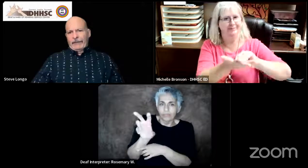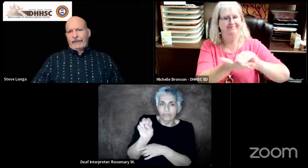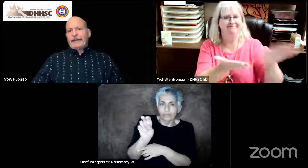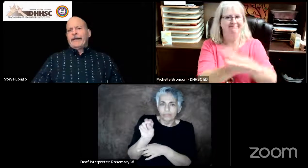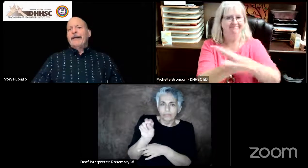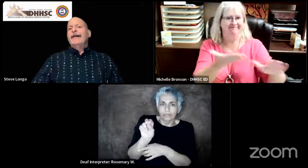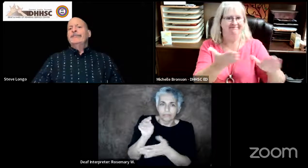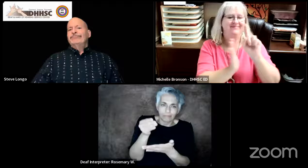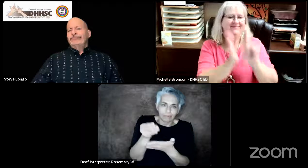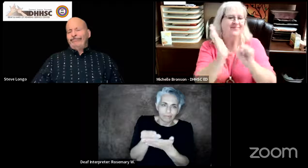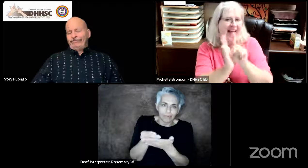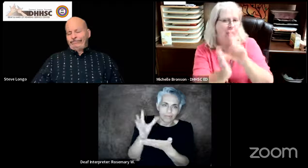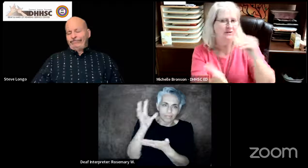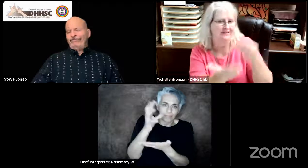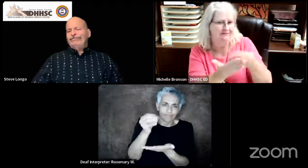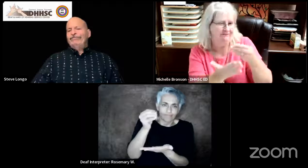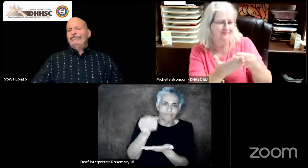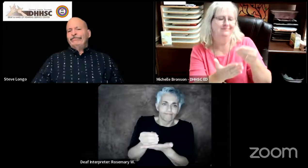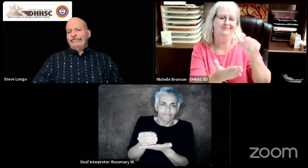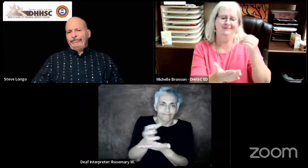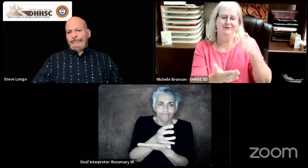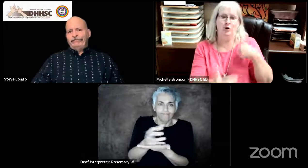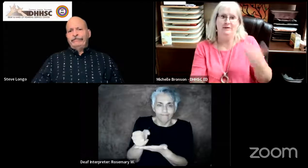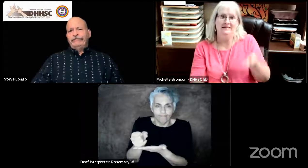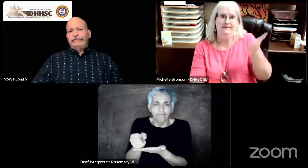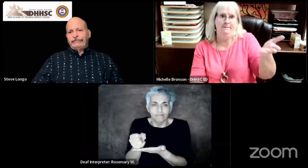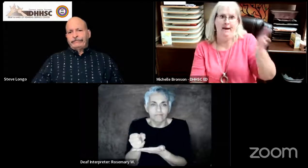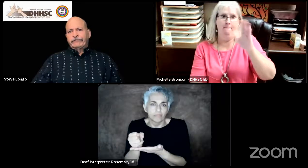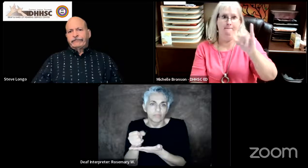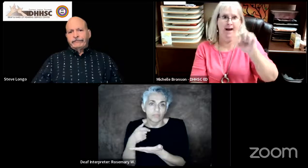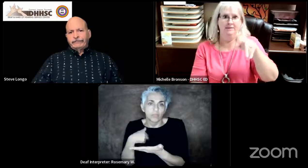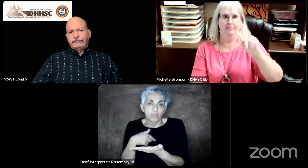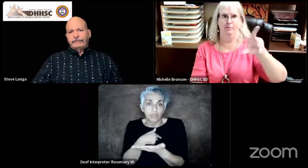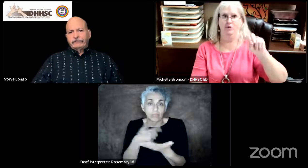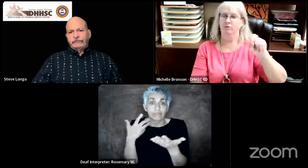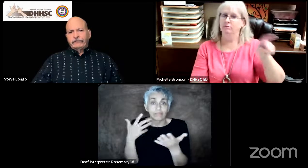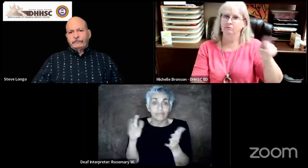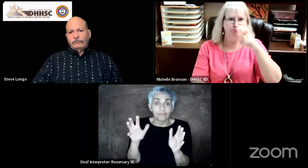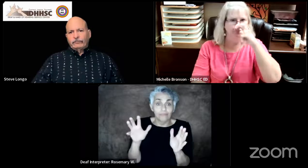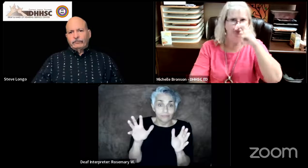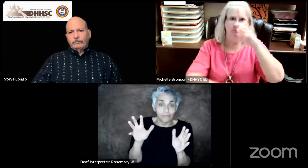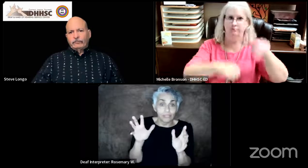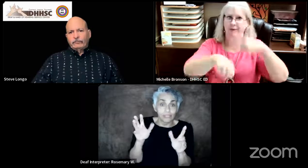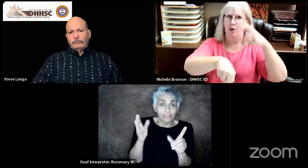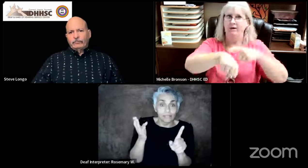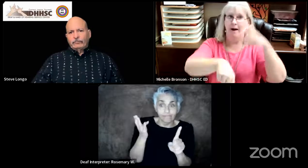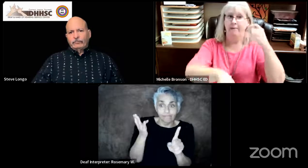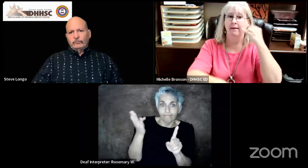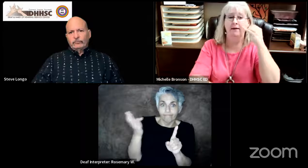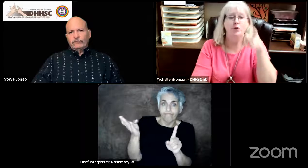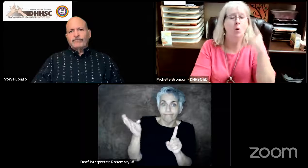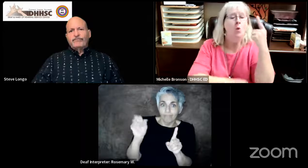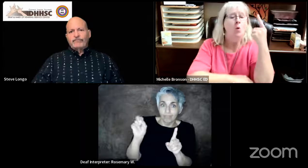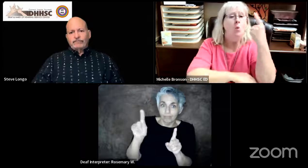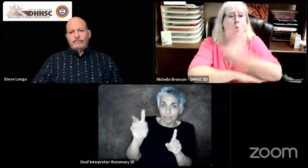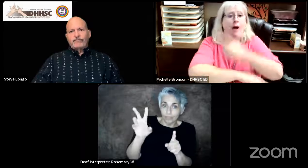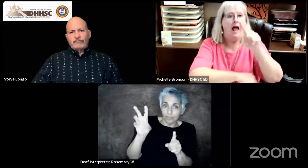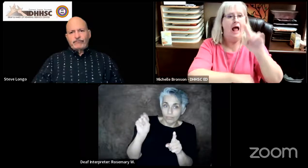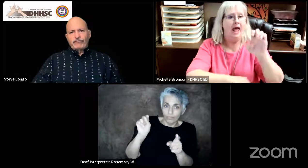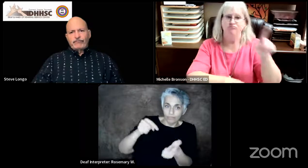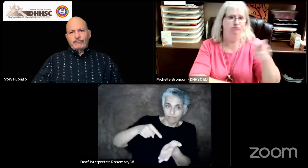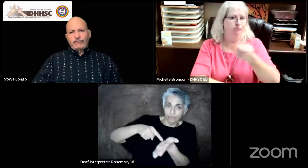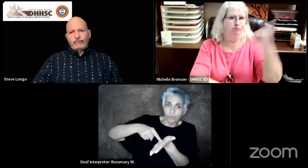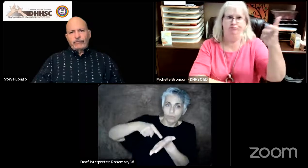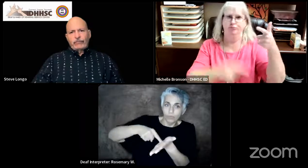we're now ensuring that we are spending all of those monies, that the hours are accounted for, and we will submit that by September 30th. They have a